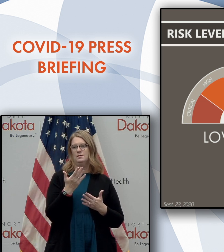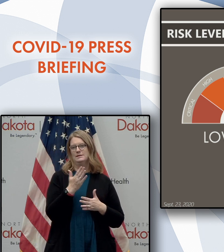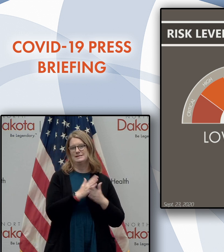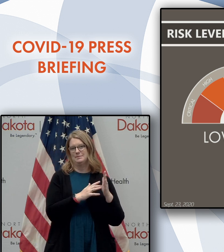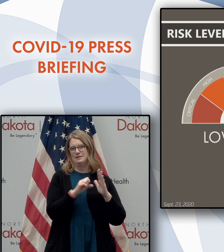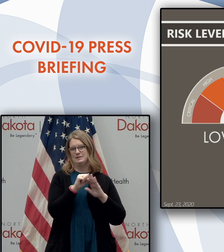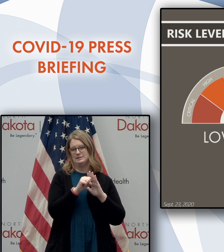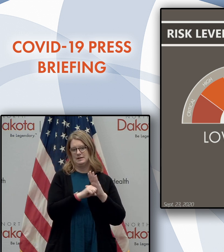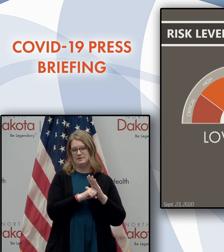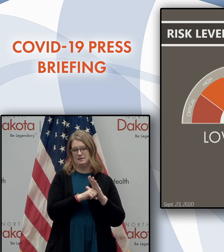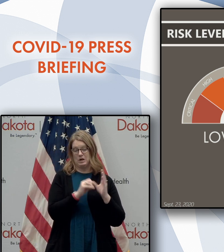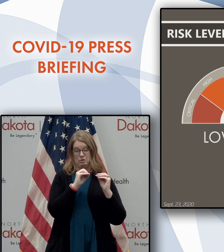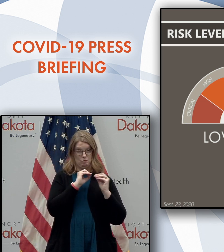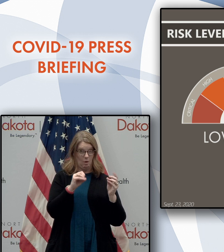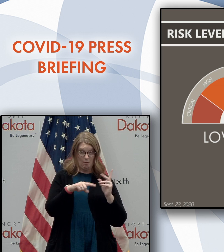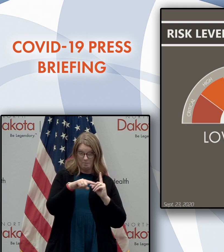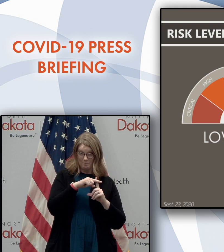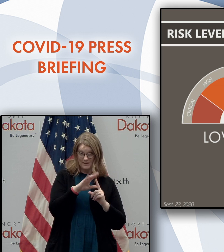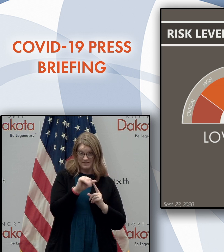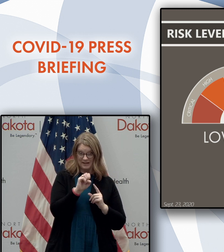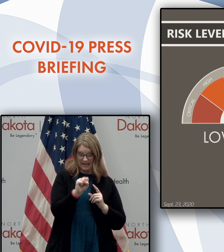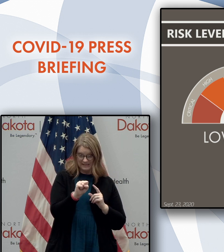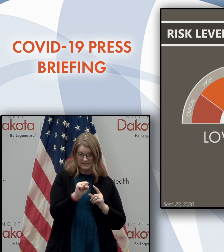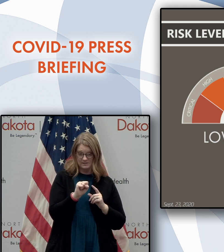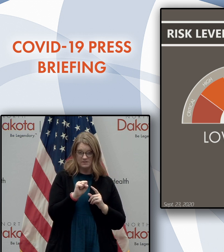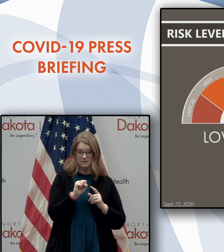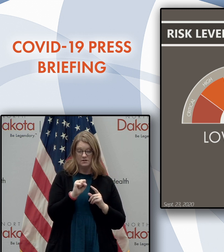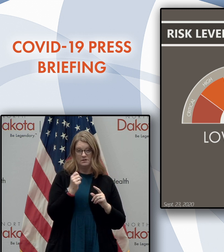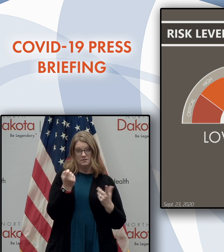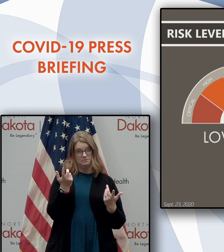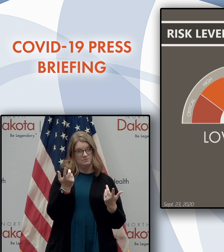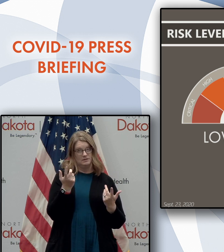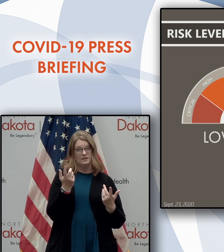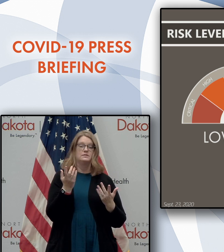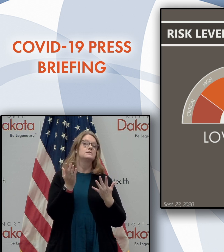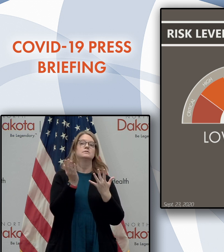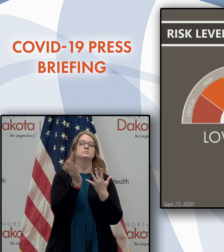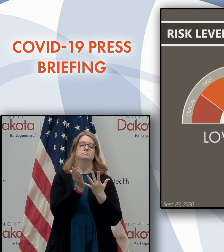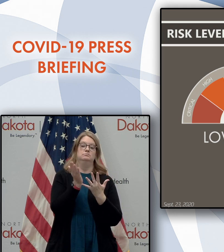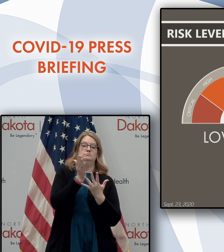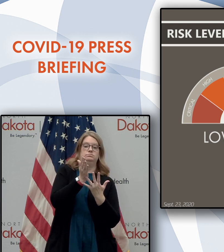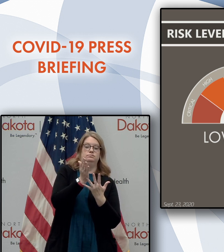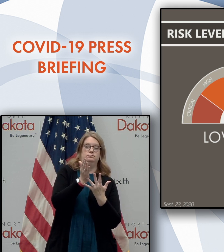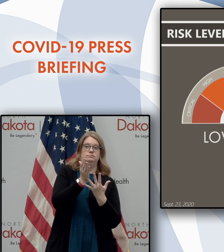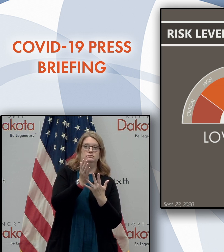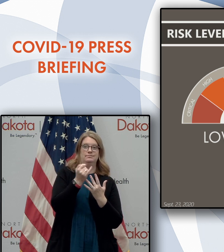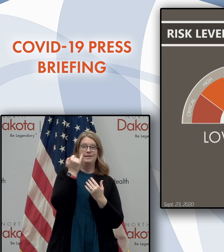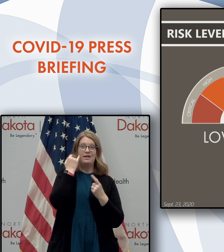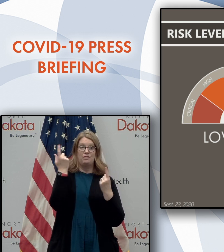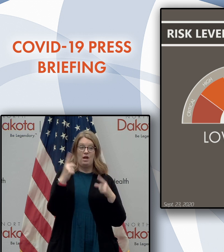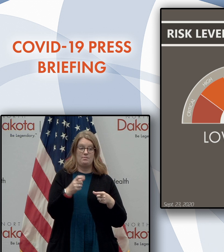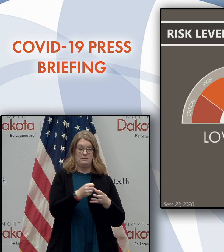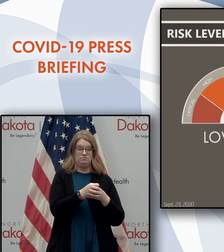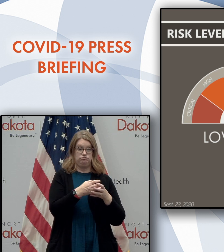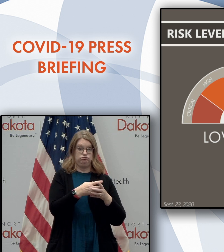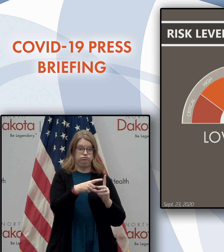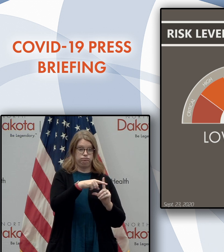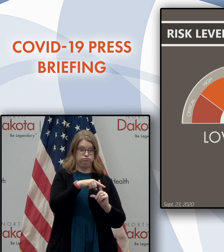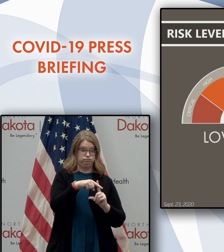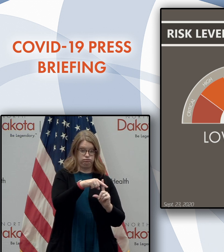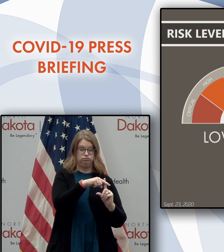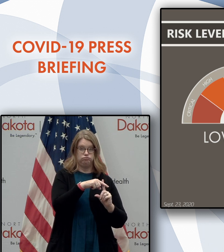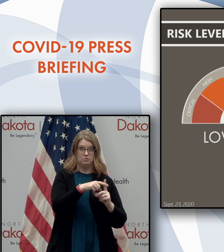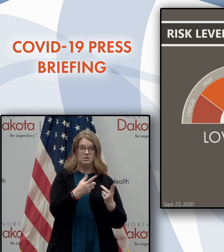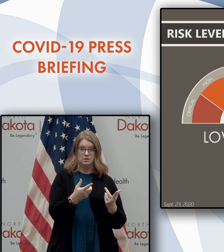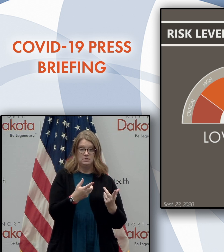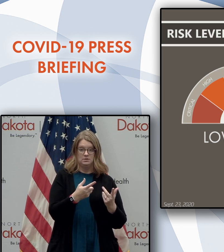had even no positive cases. So you can, as they move up, if you have a small outbreak and you get a number of cases and a low